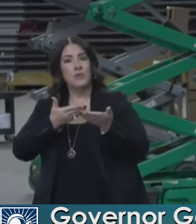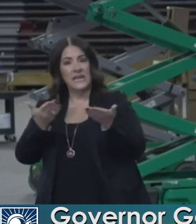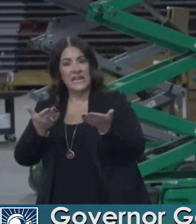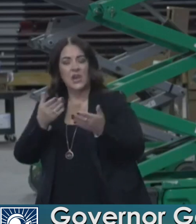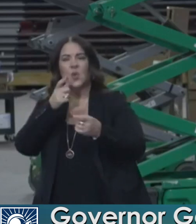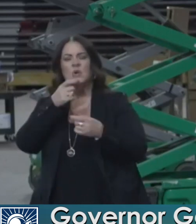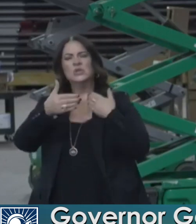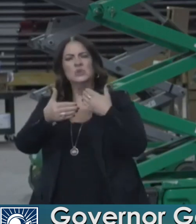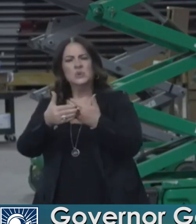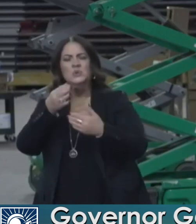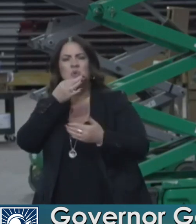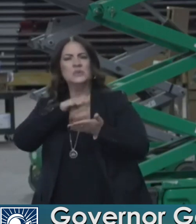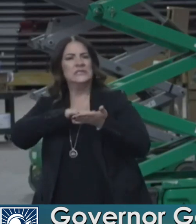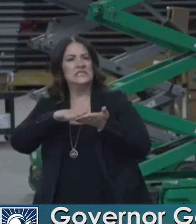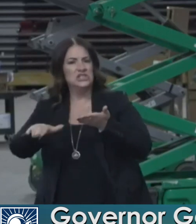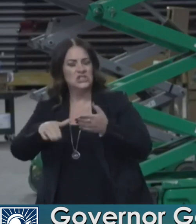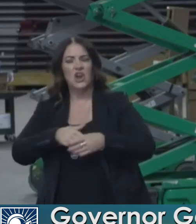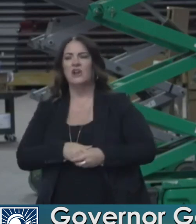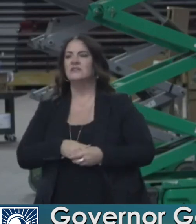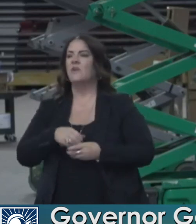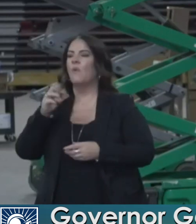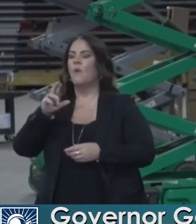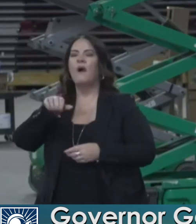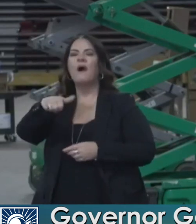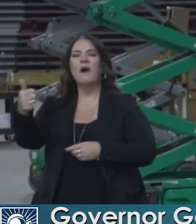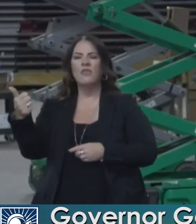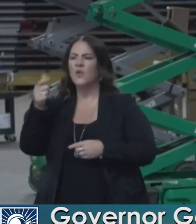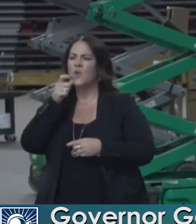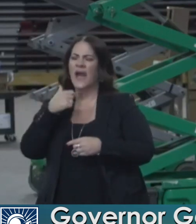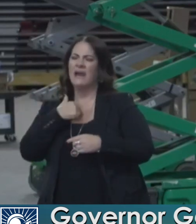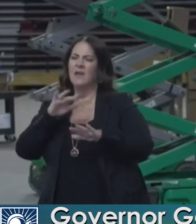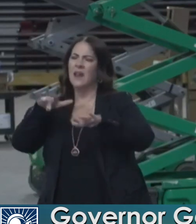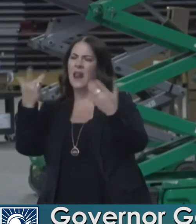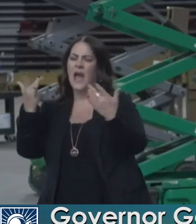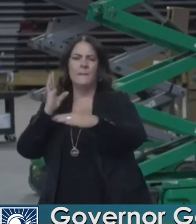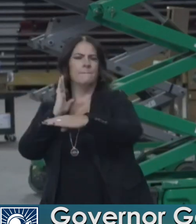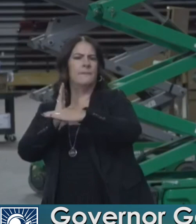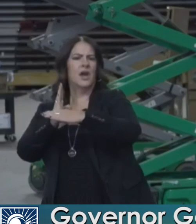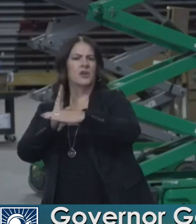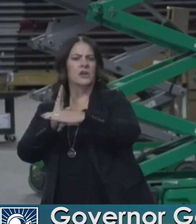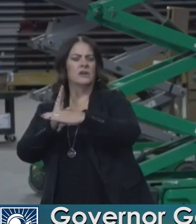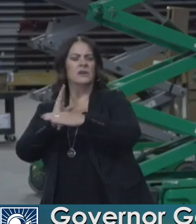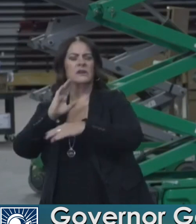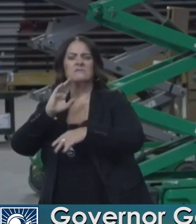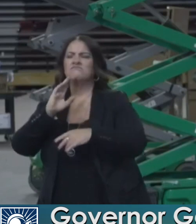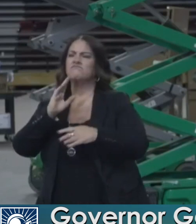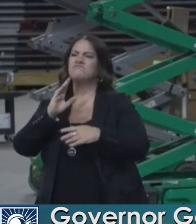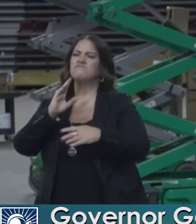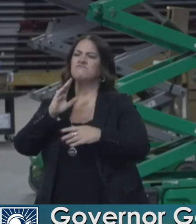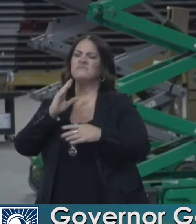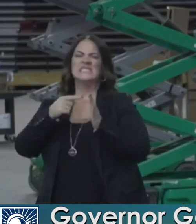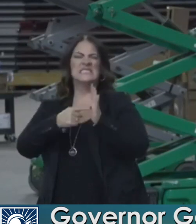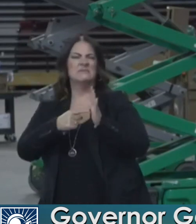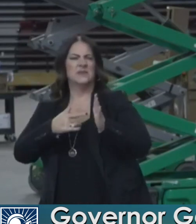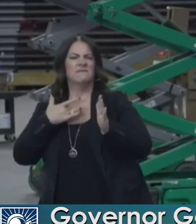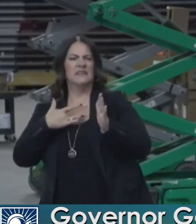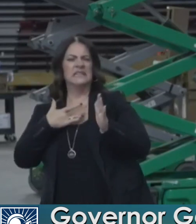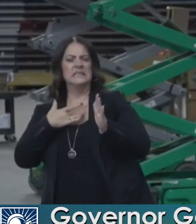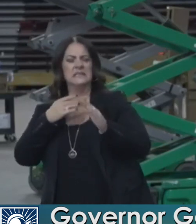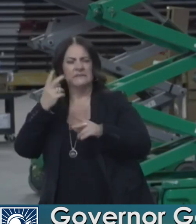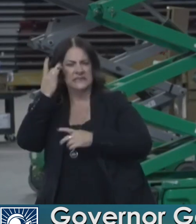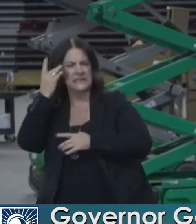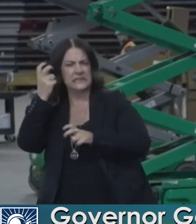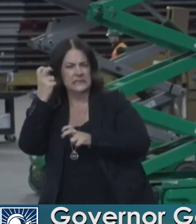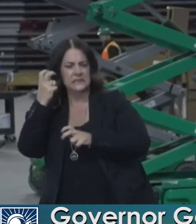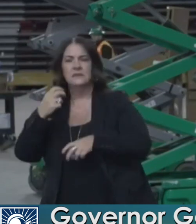departments, or going here directly with mild to moderate symptoms. The acute care will continue to be provided in our